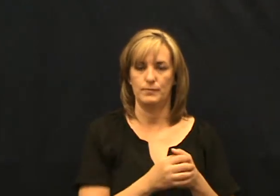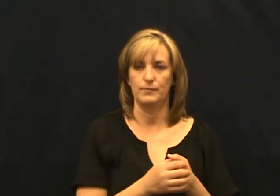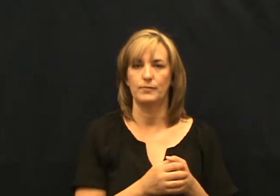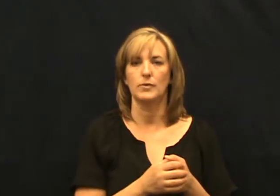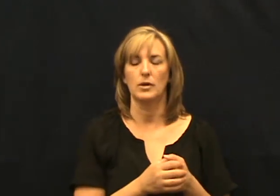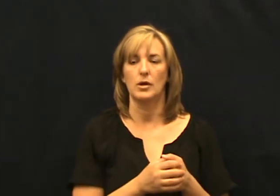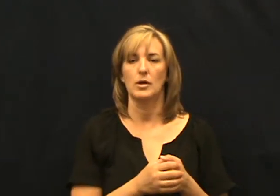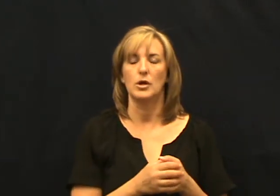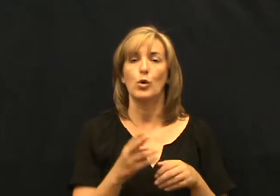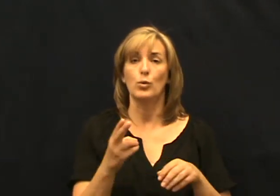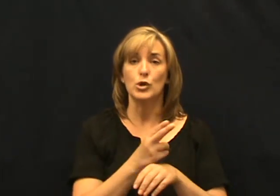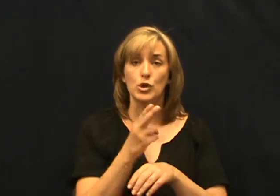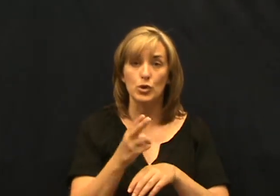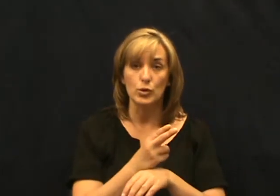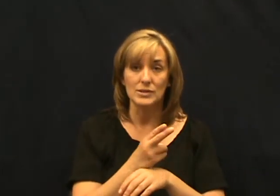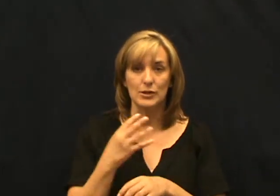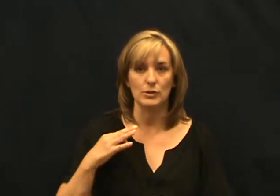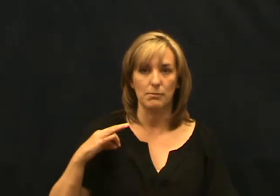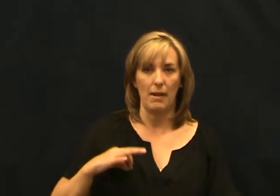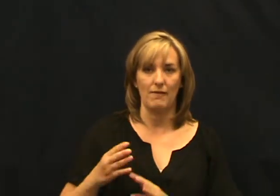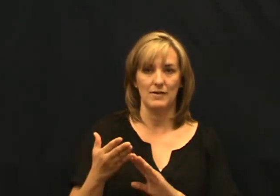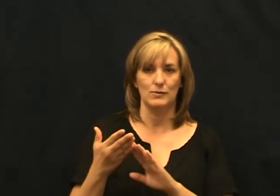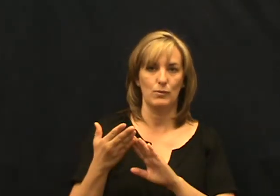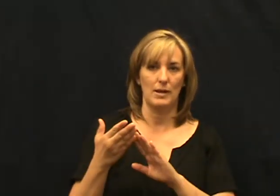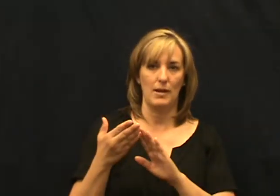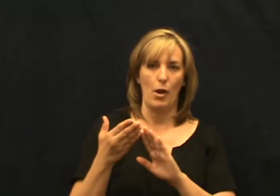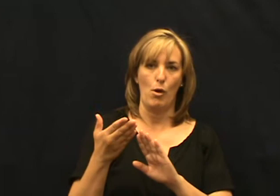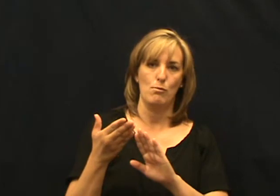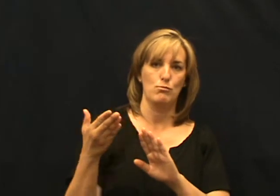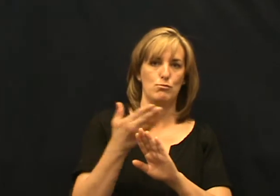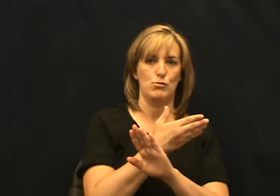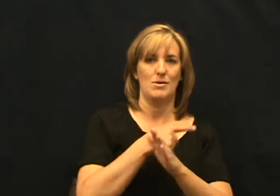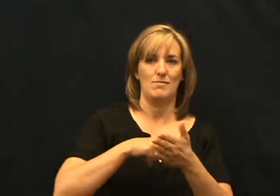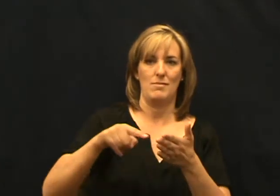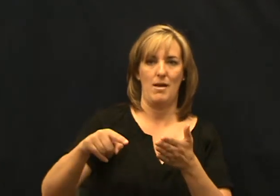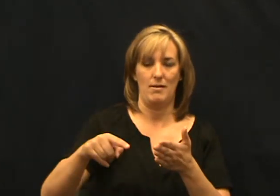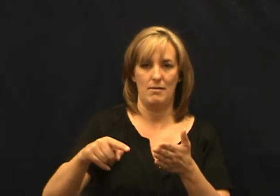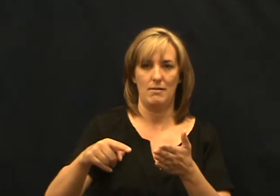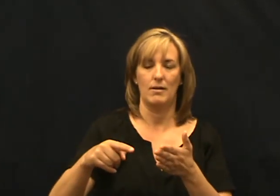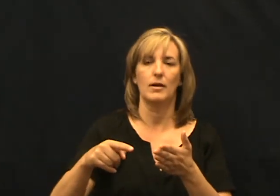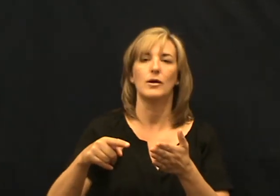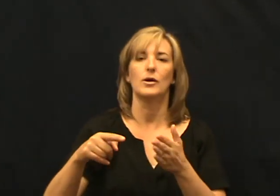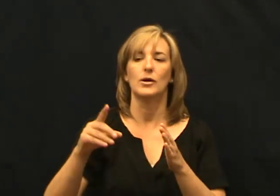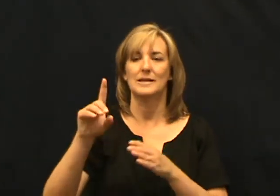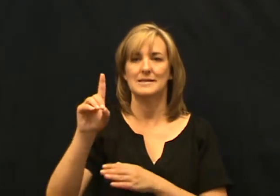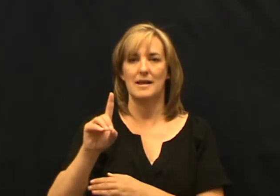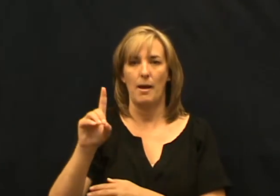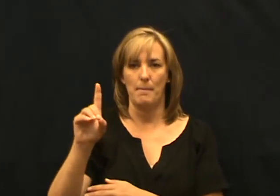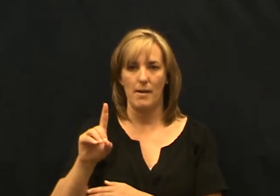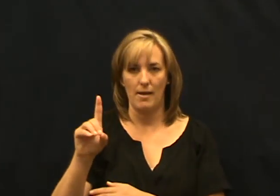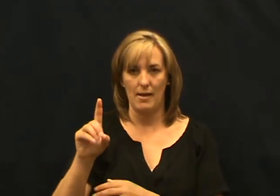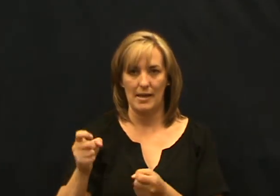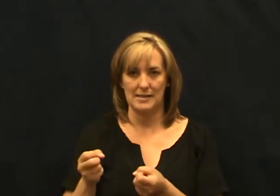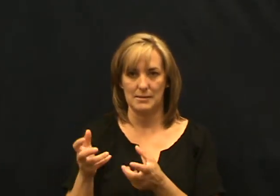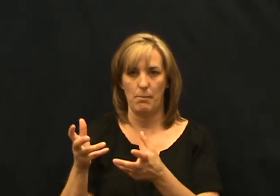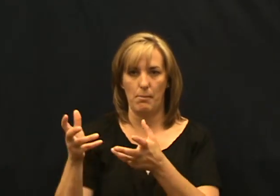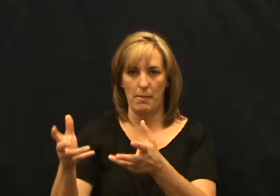those benefits that we have prepaid for, we debit the expense to show that we've actually incurred that expense now. And we